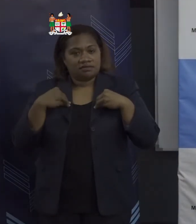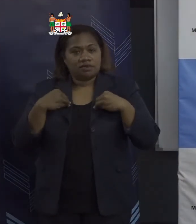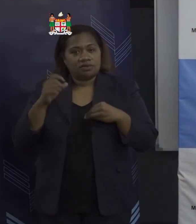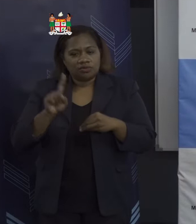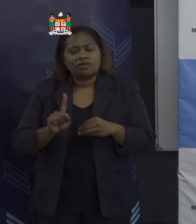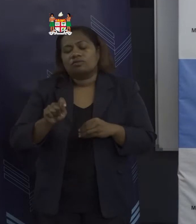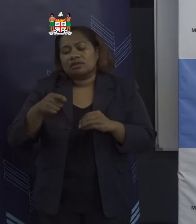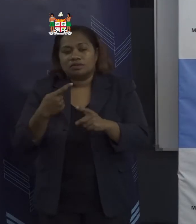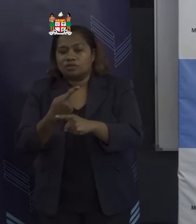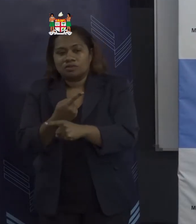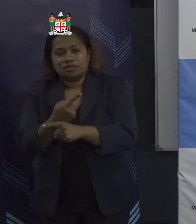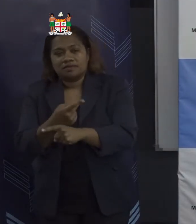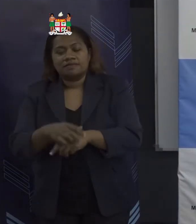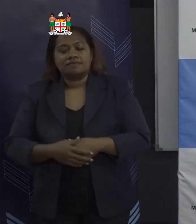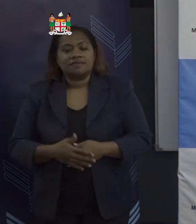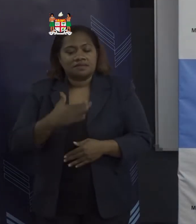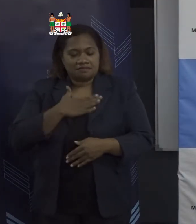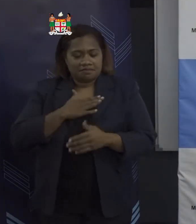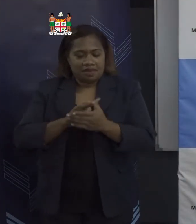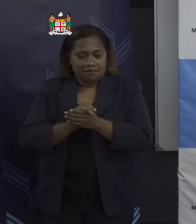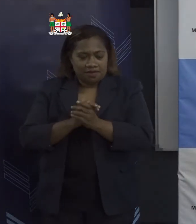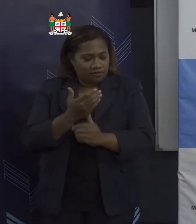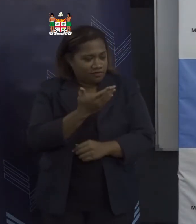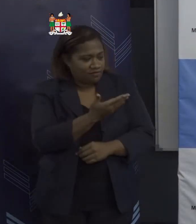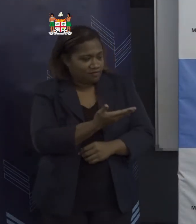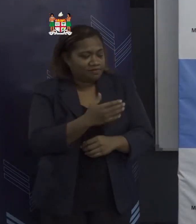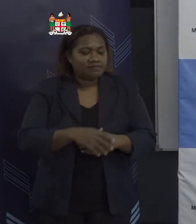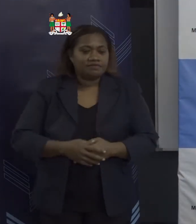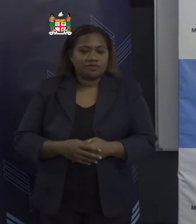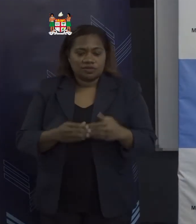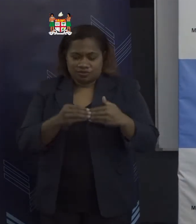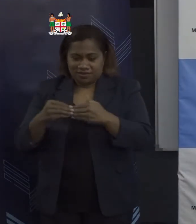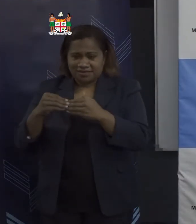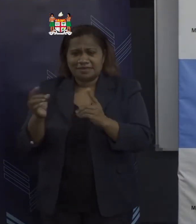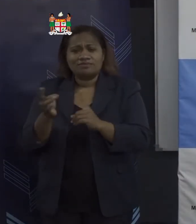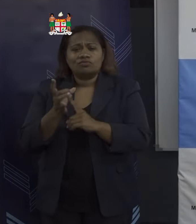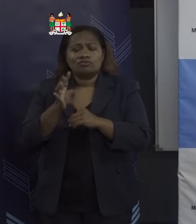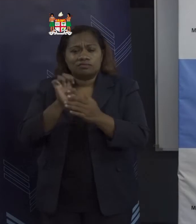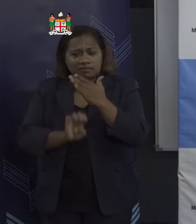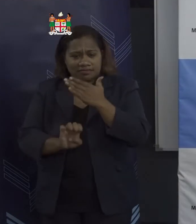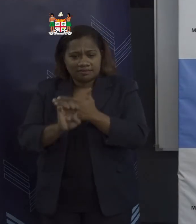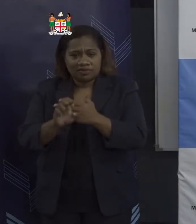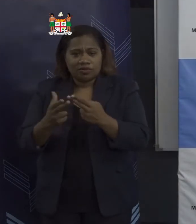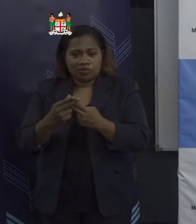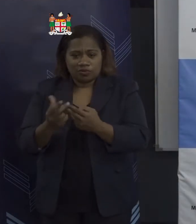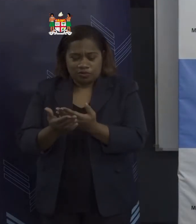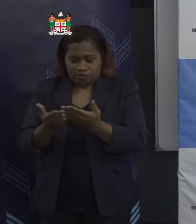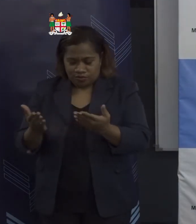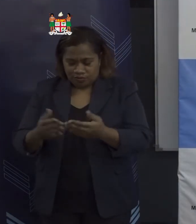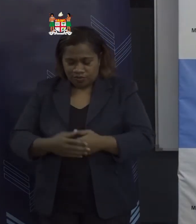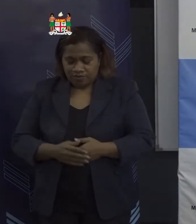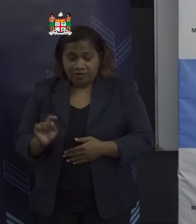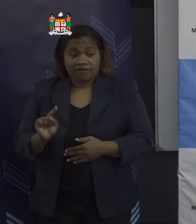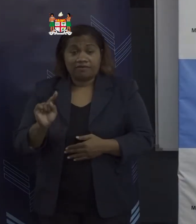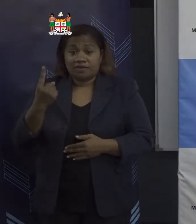so. It is also my pleasure to be officiating this important event with you, Excellency, which is the first